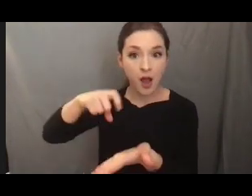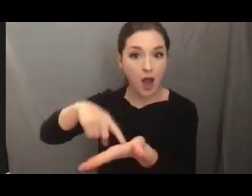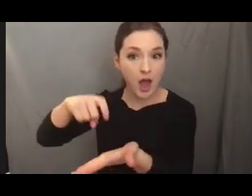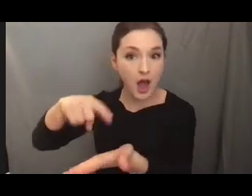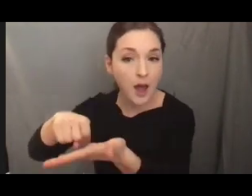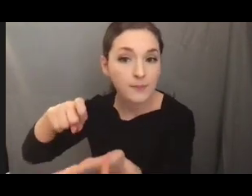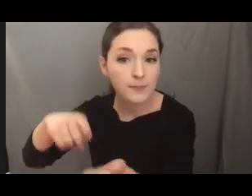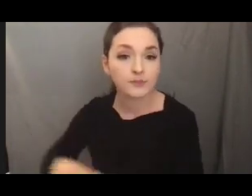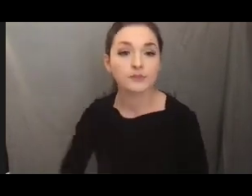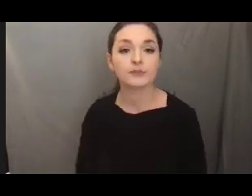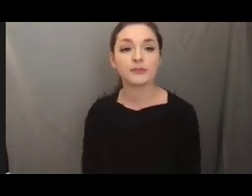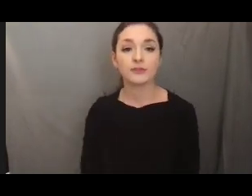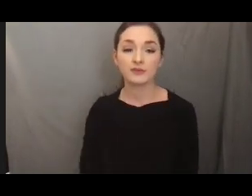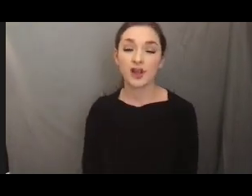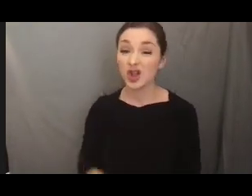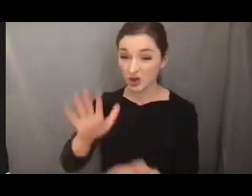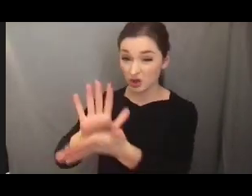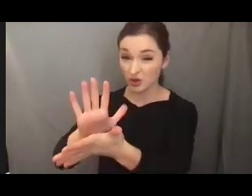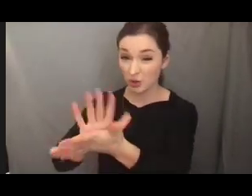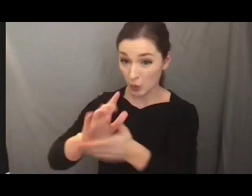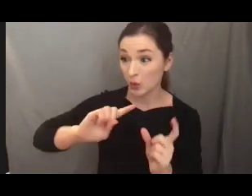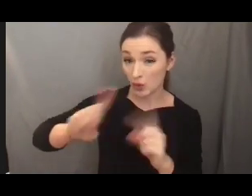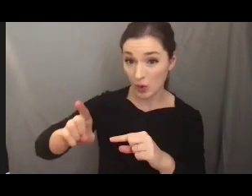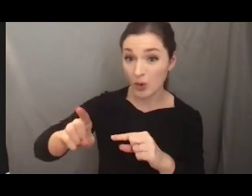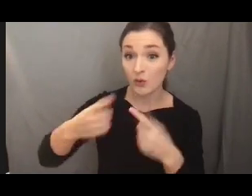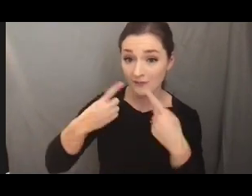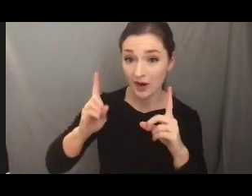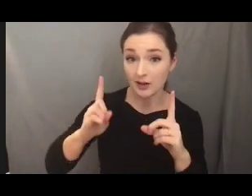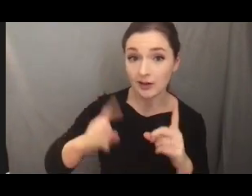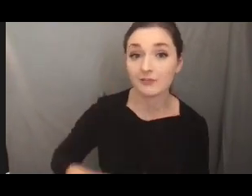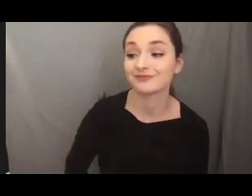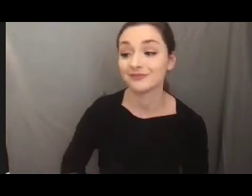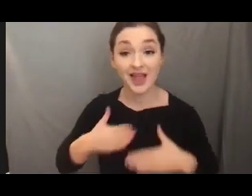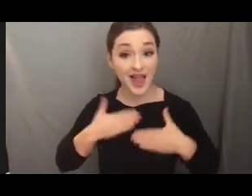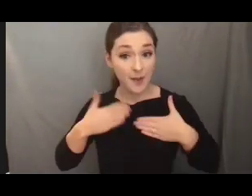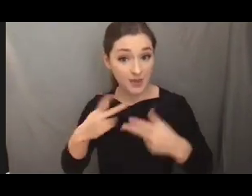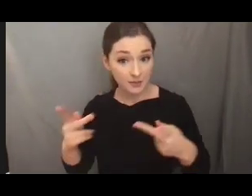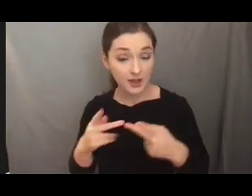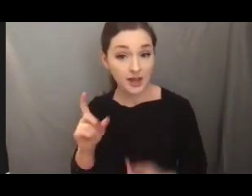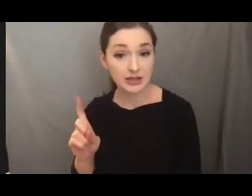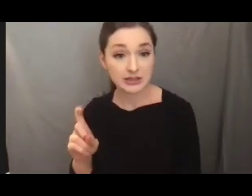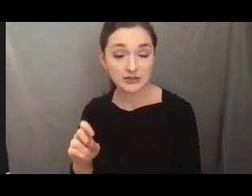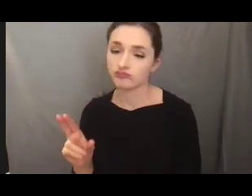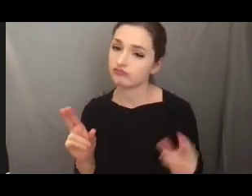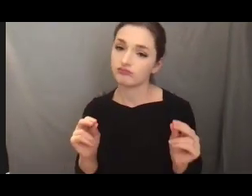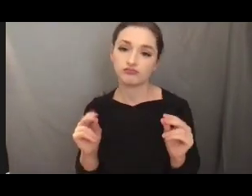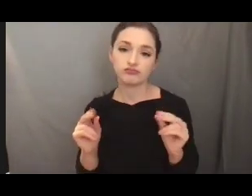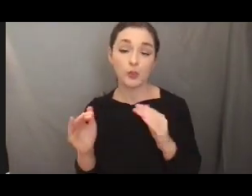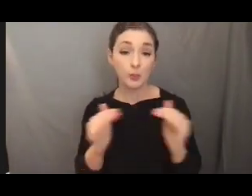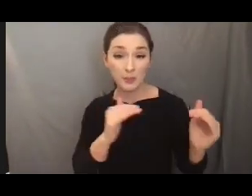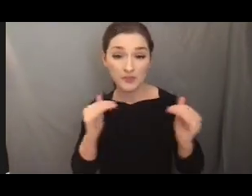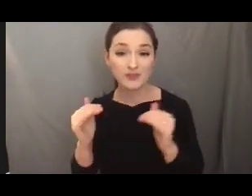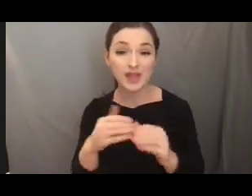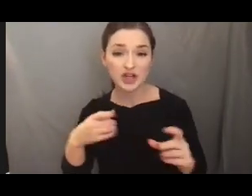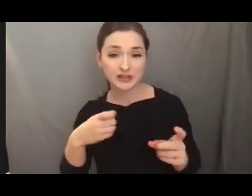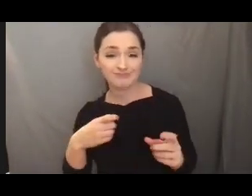place she had imagined. Her classmates made fun of her brace. During playground games, she could only sit on the